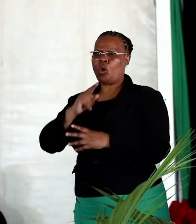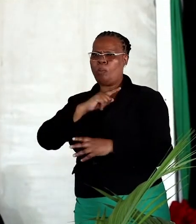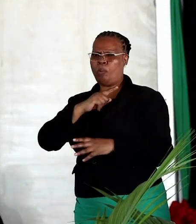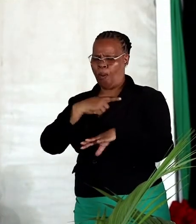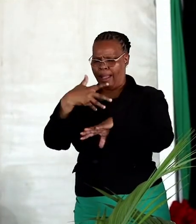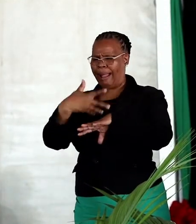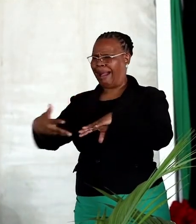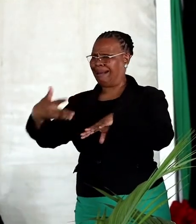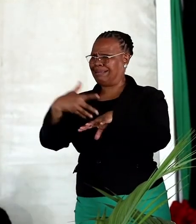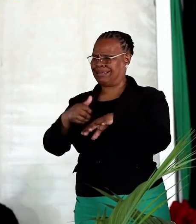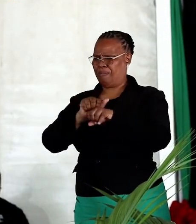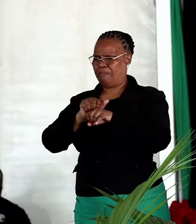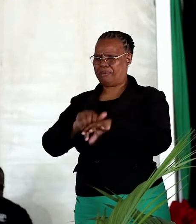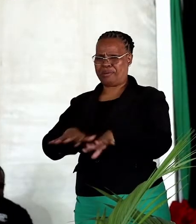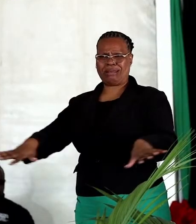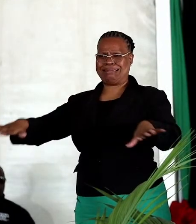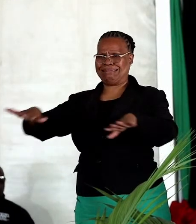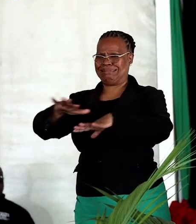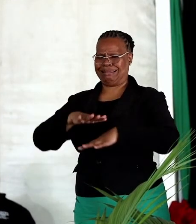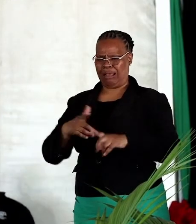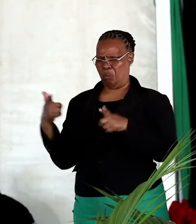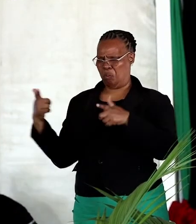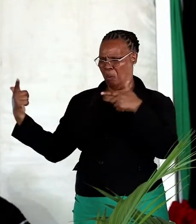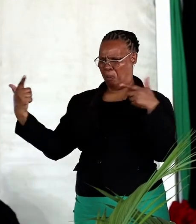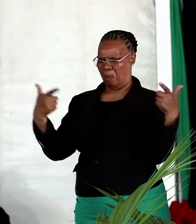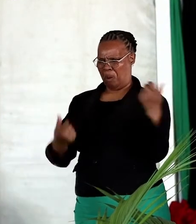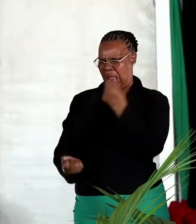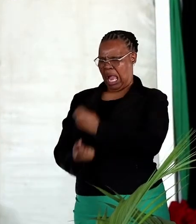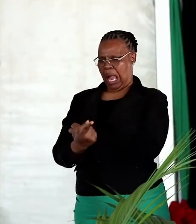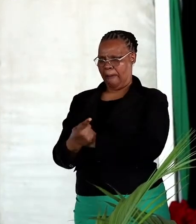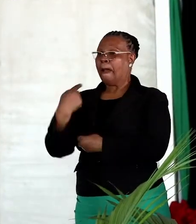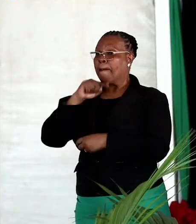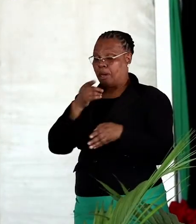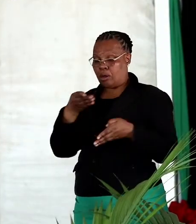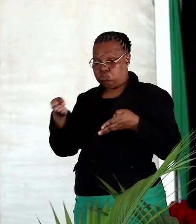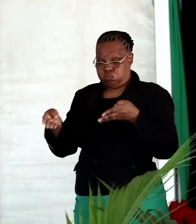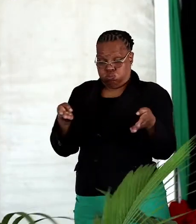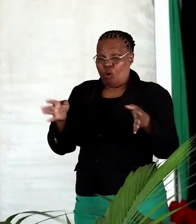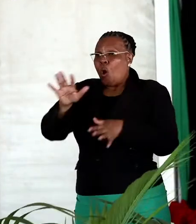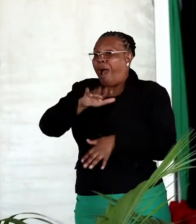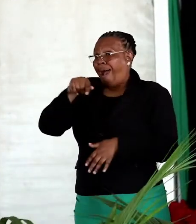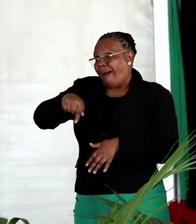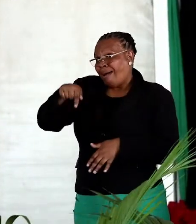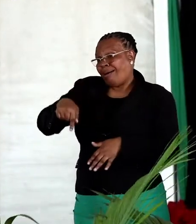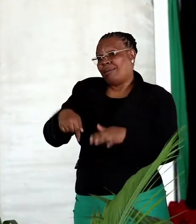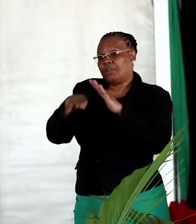this stadium. We can go anywhere. We can do anything.